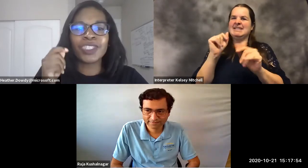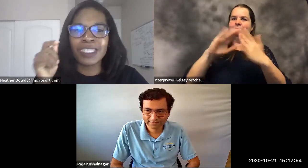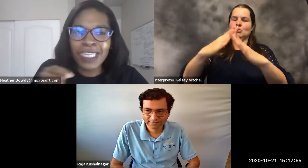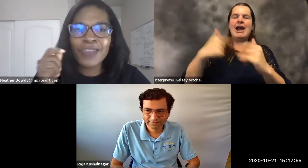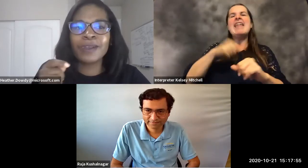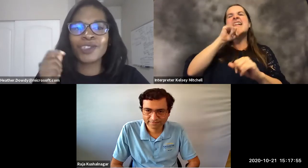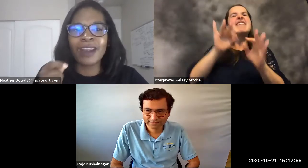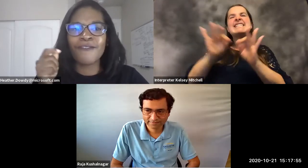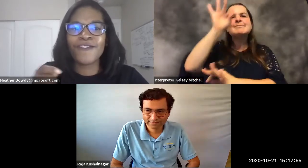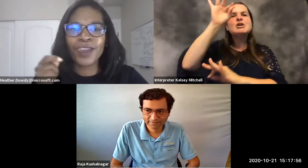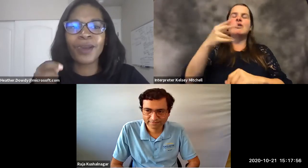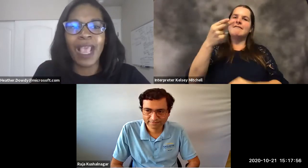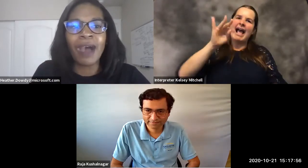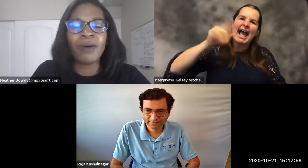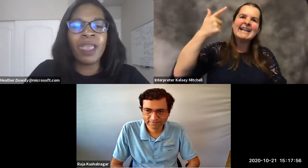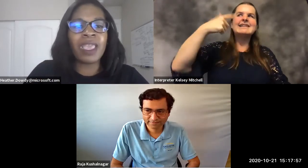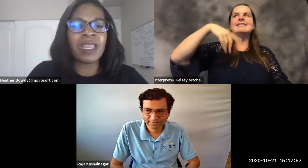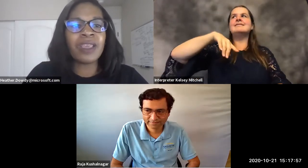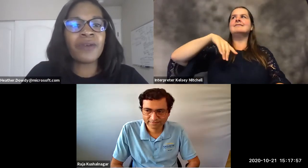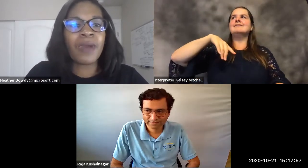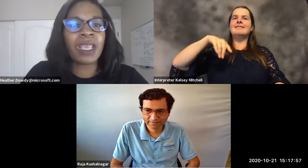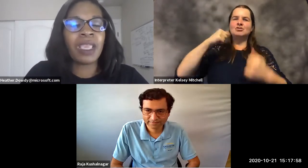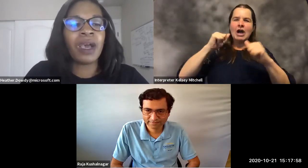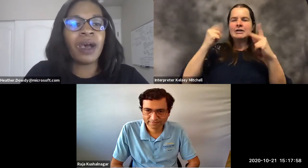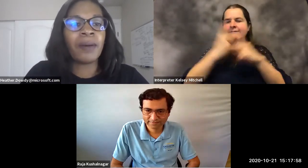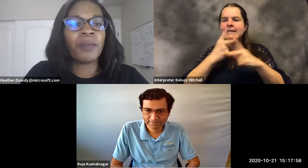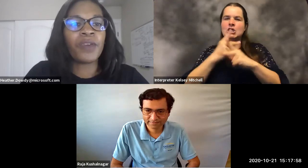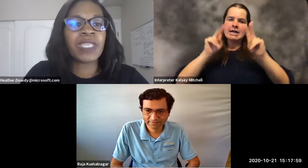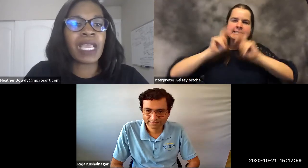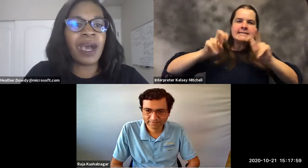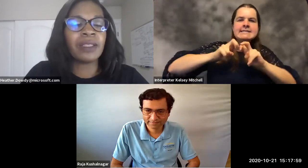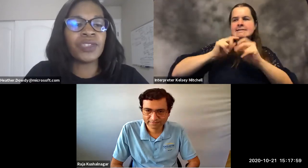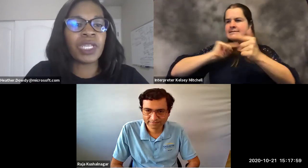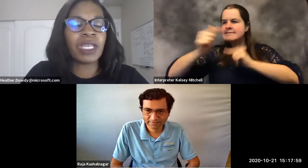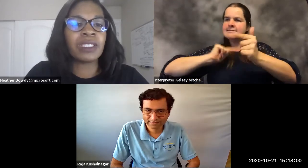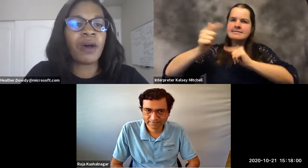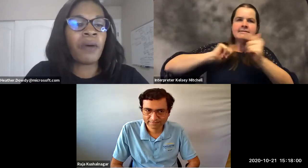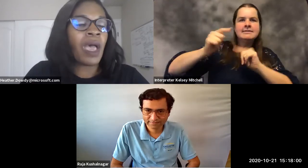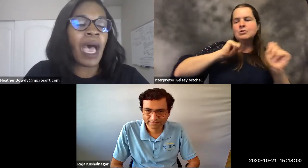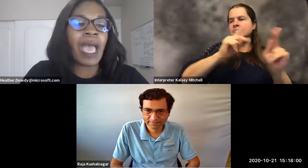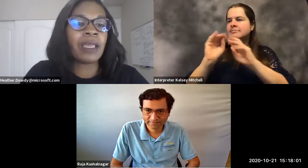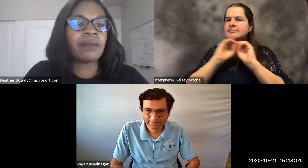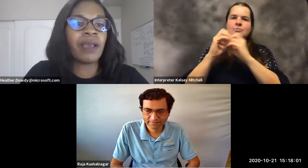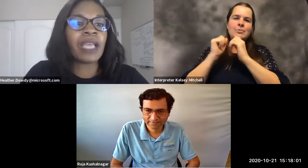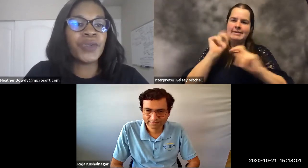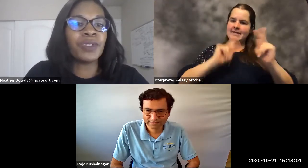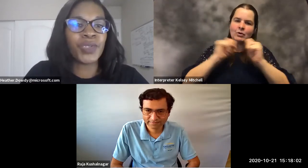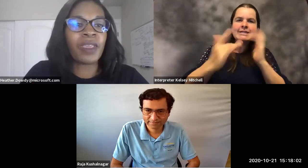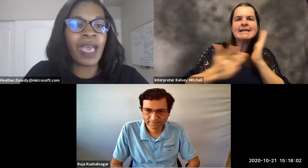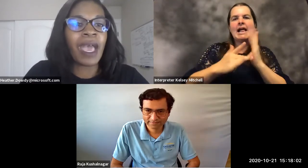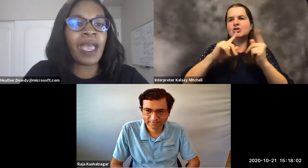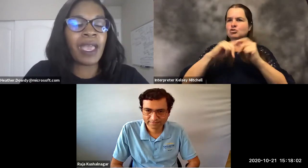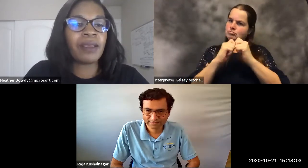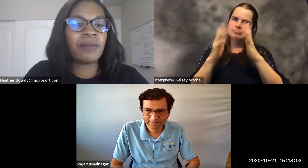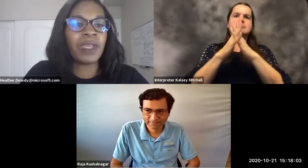of just continuing trying to figure it out and iterating with technology. And so I do